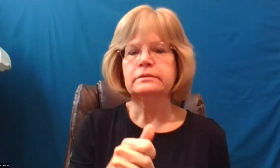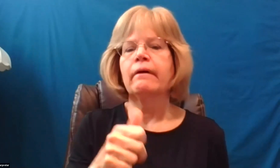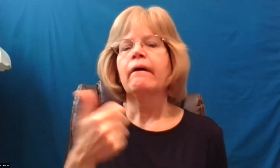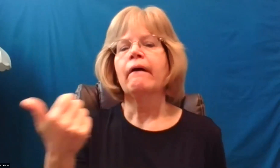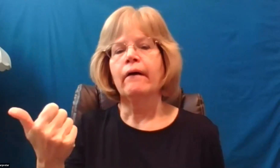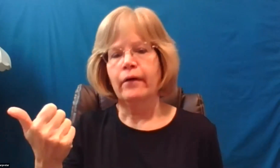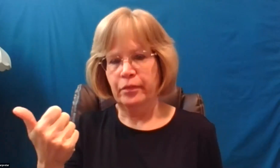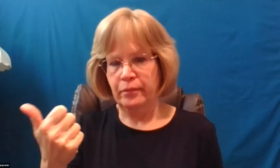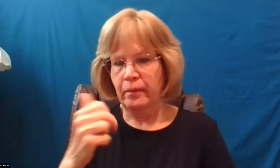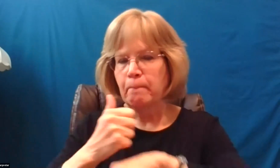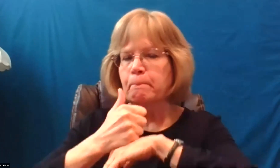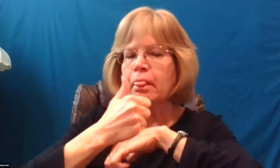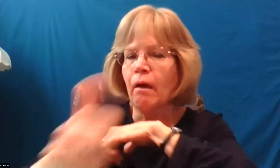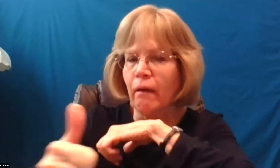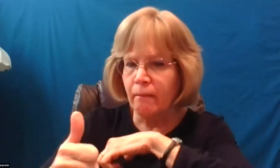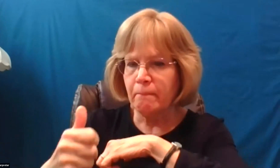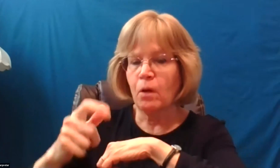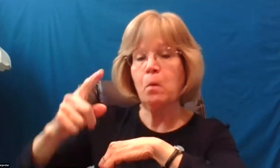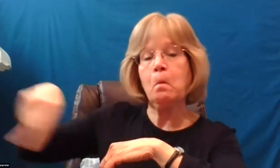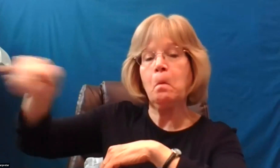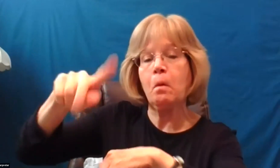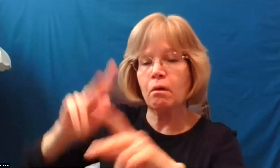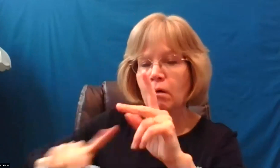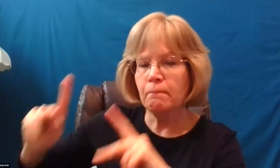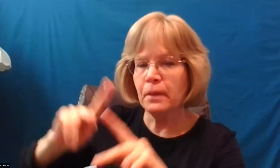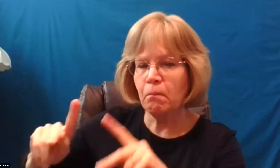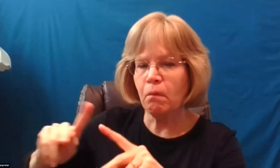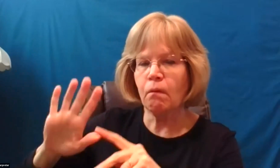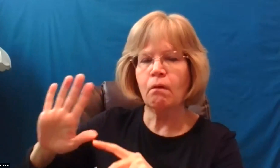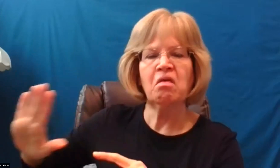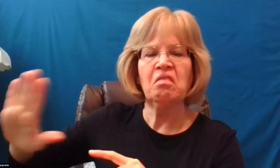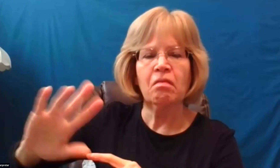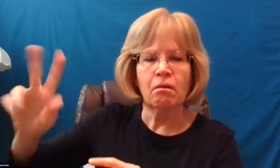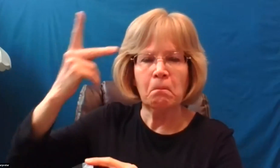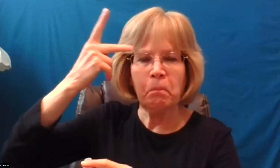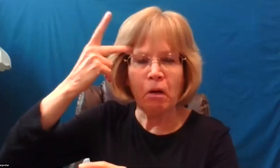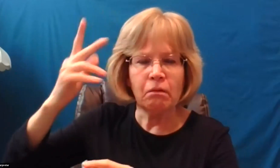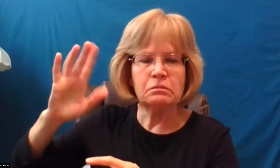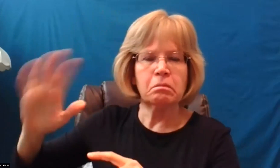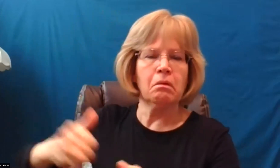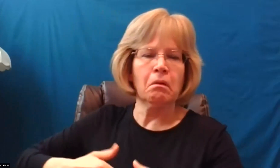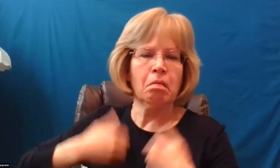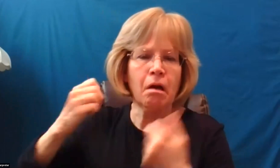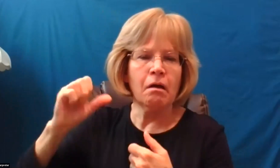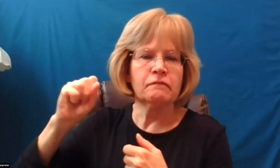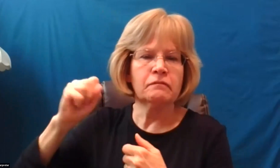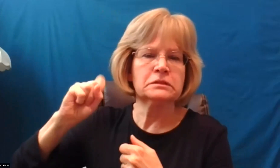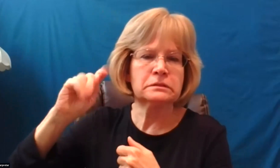blame. Those people whose politics and lifestyles we don't